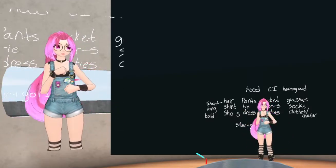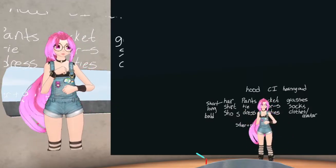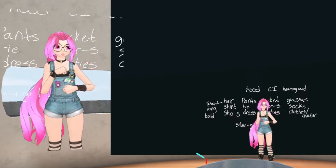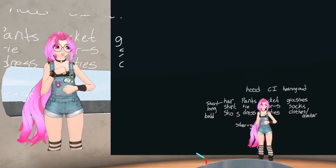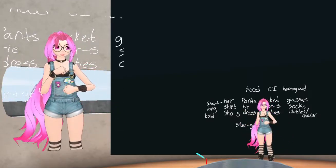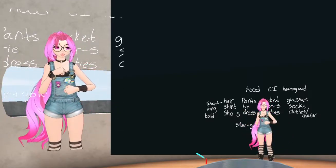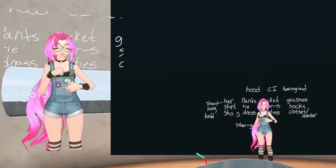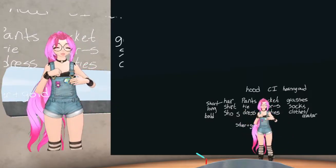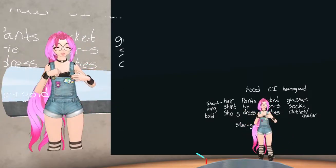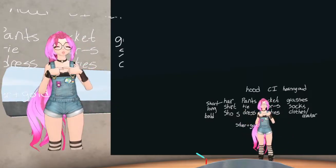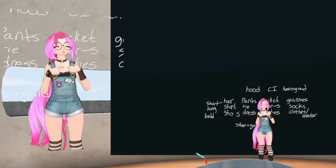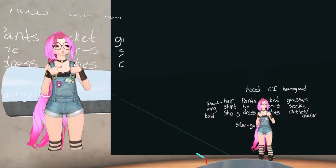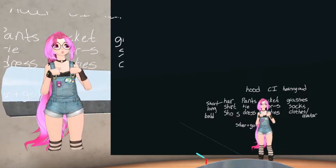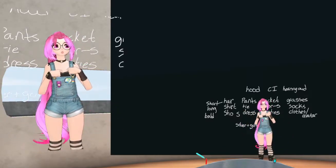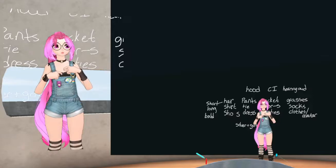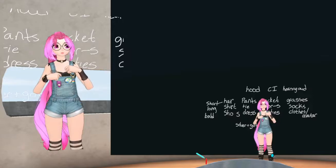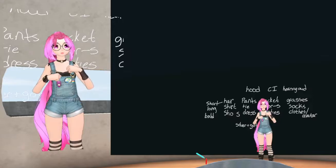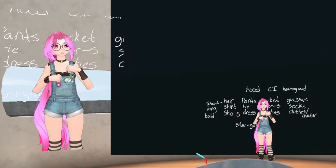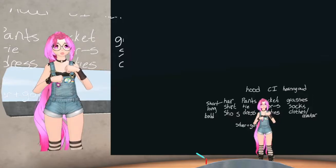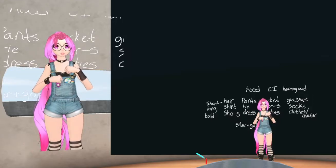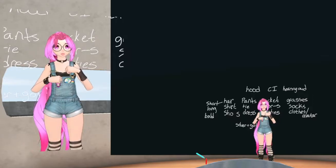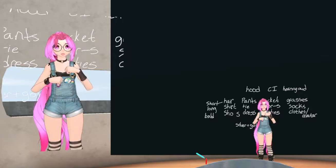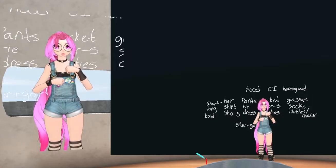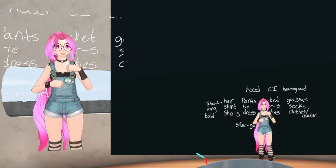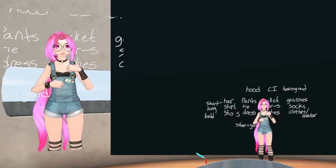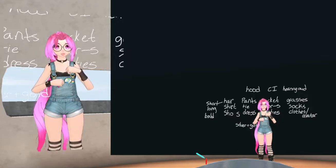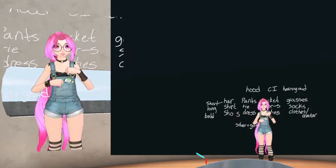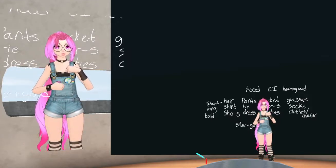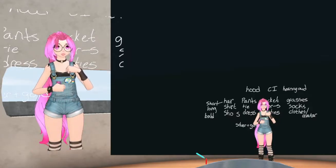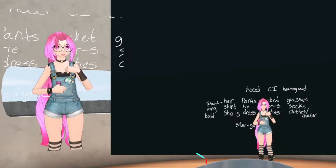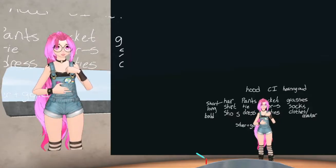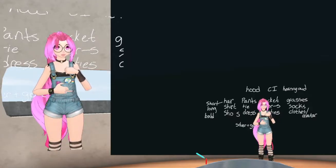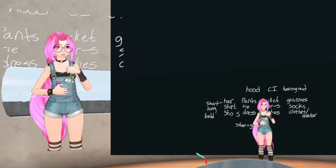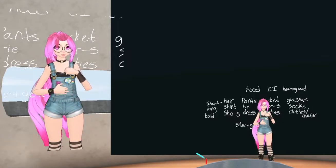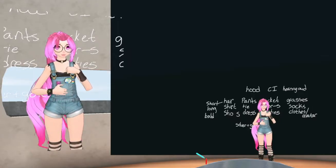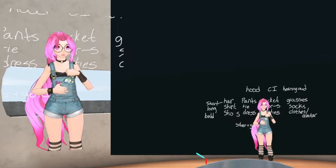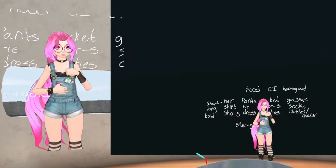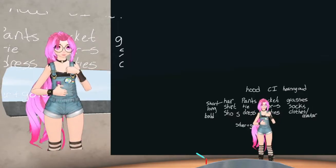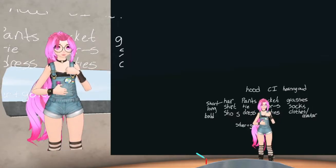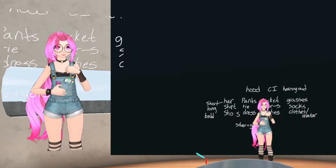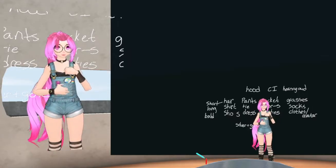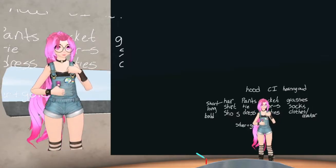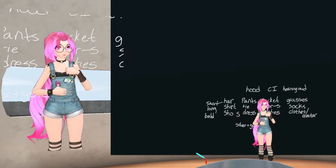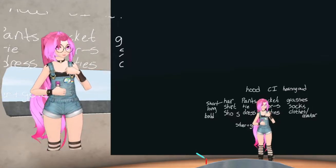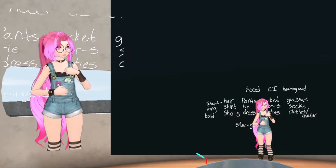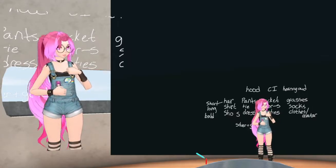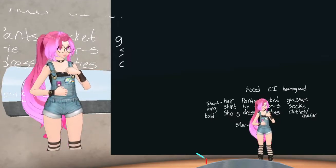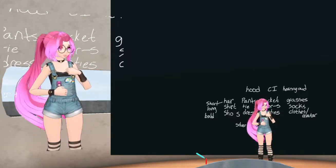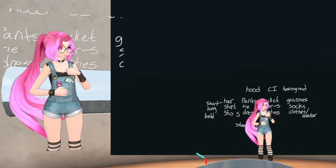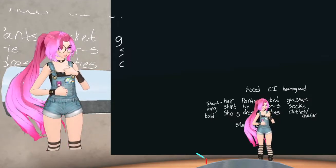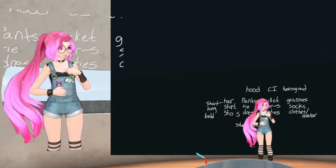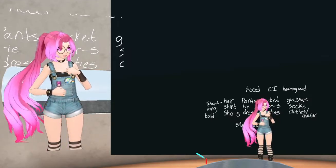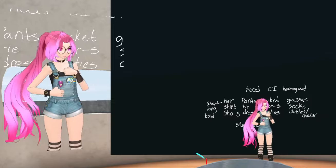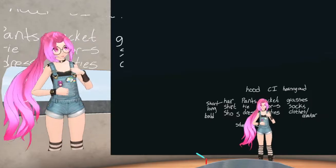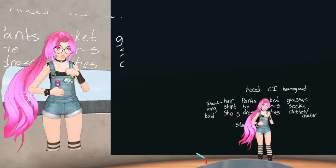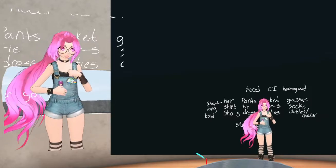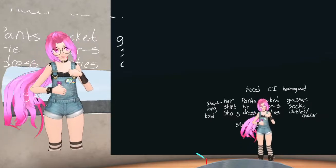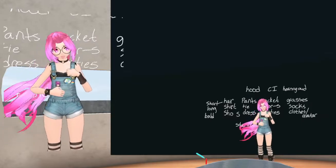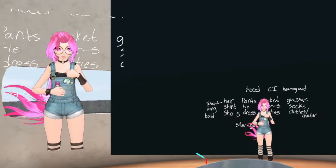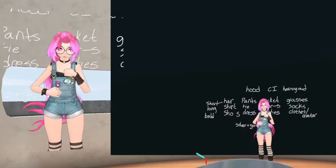how you'd imagine like you're adjusting a tie. You ever seen like a businessman like adjusting their tie?